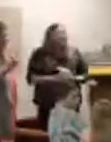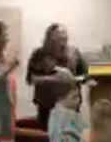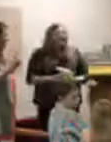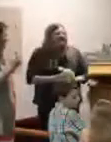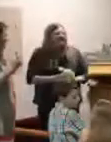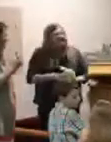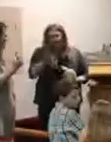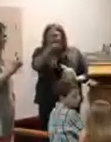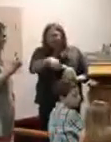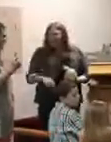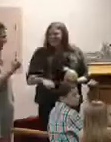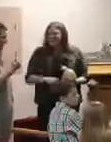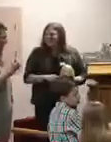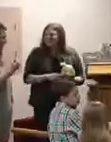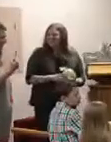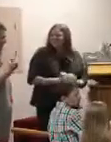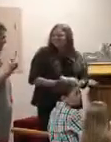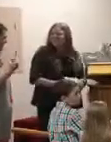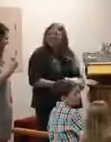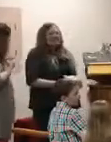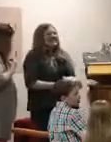of whatever. Okay.